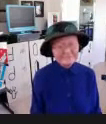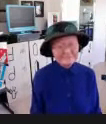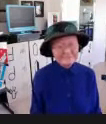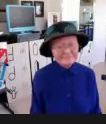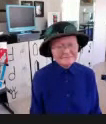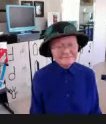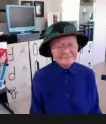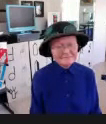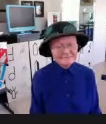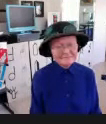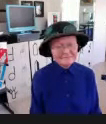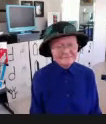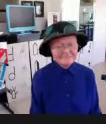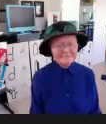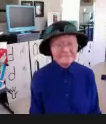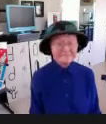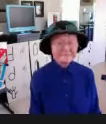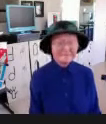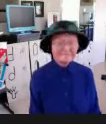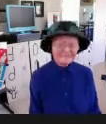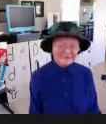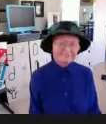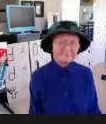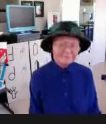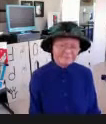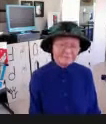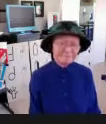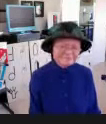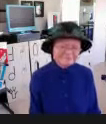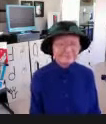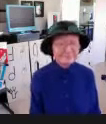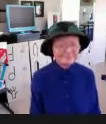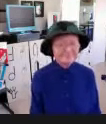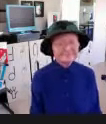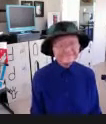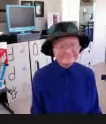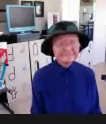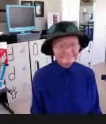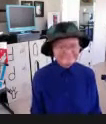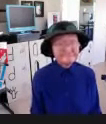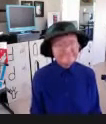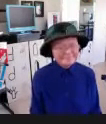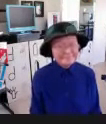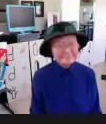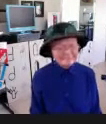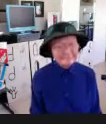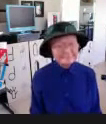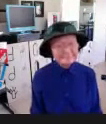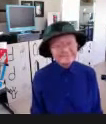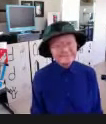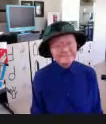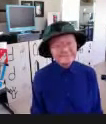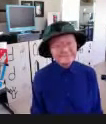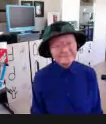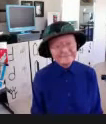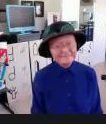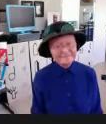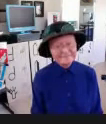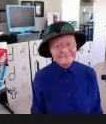Okay, so the Portuguese signer is very different. You can see that he's basically a